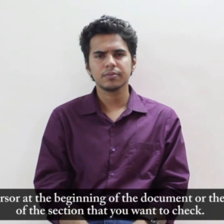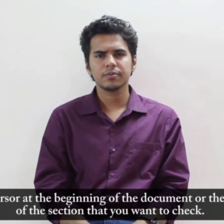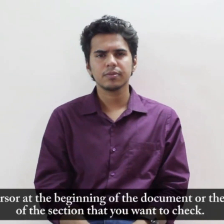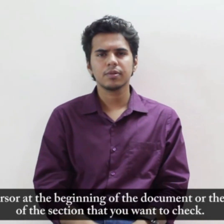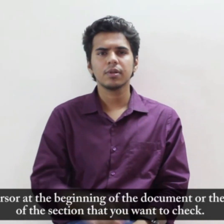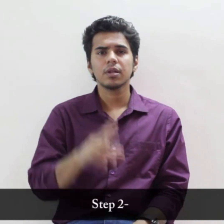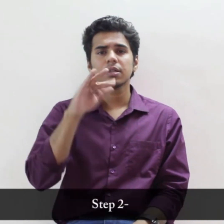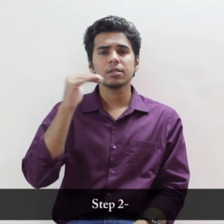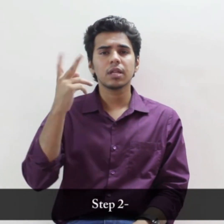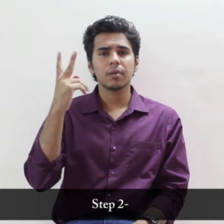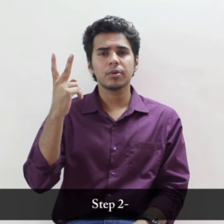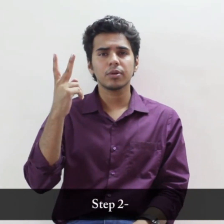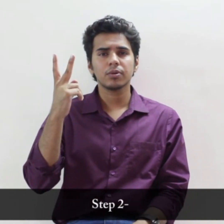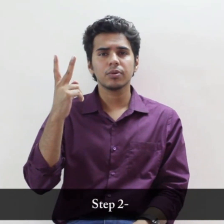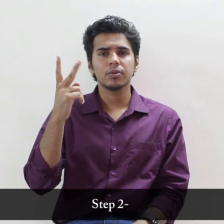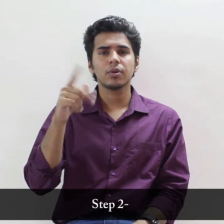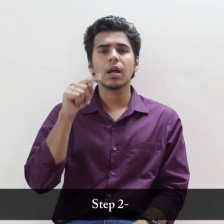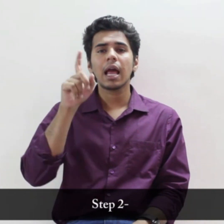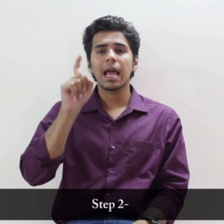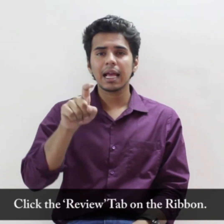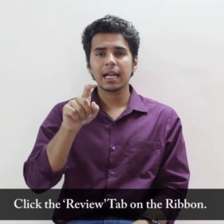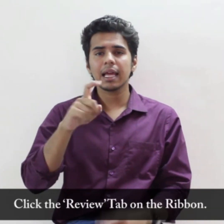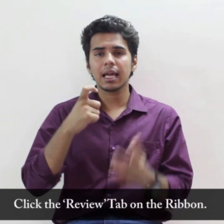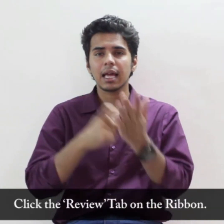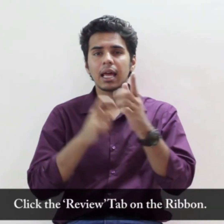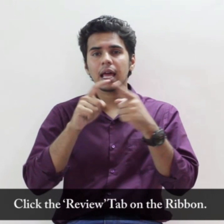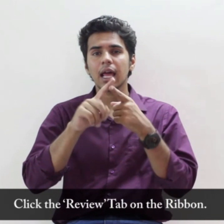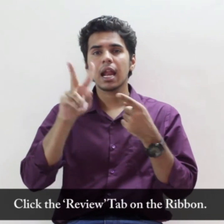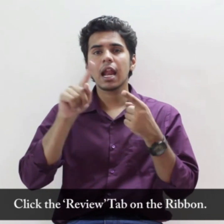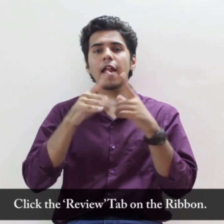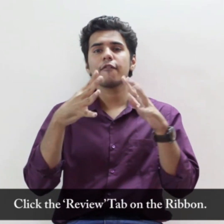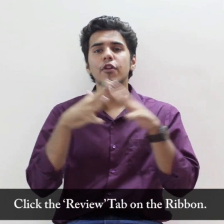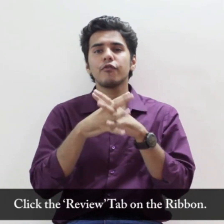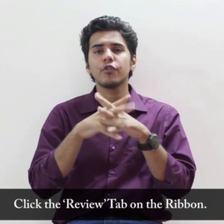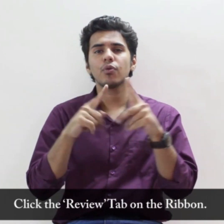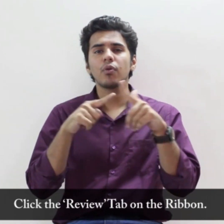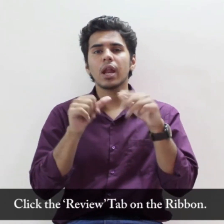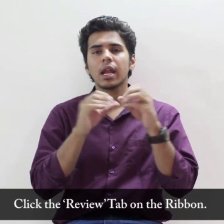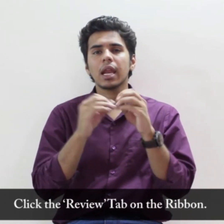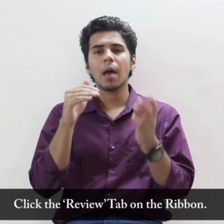check. Step 2. Click the Review tab on the ribbon.